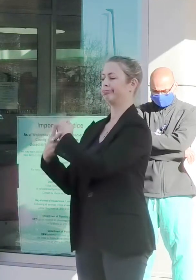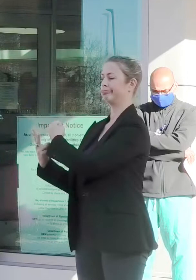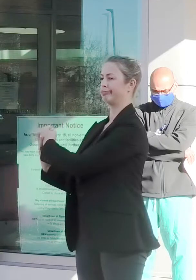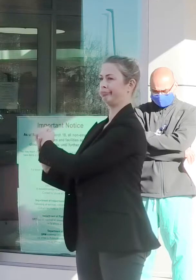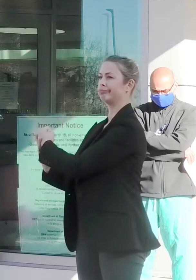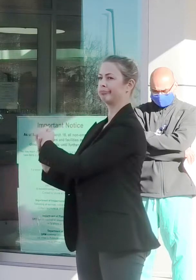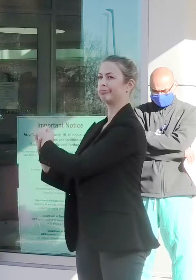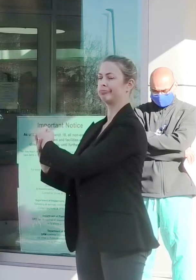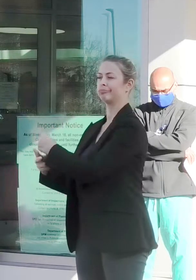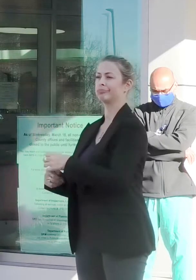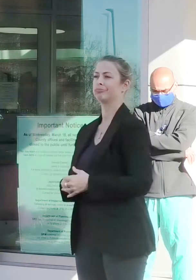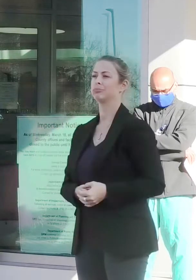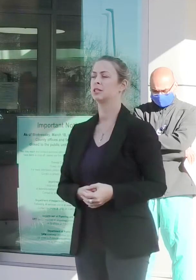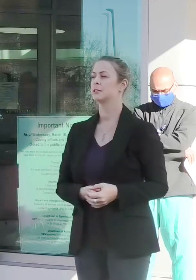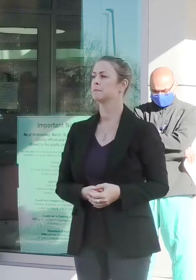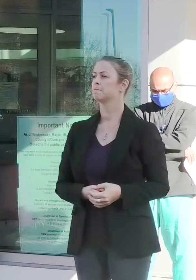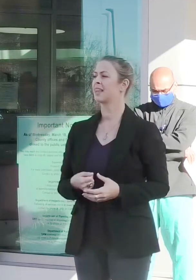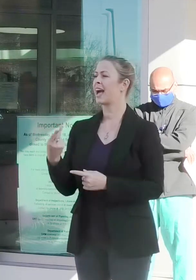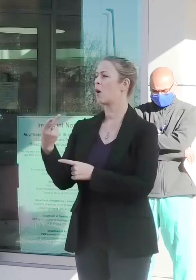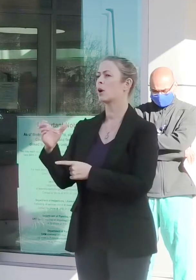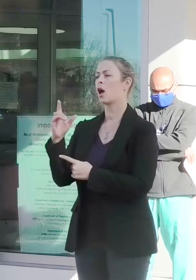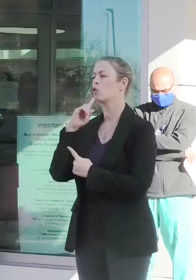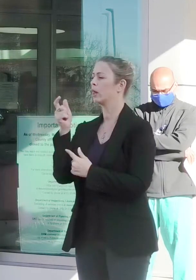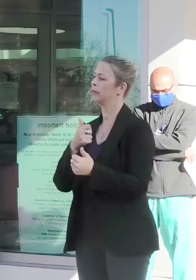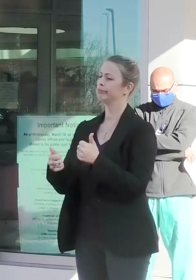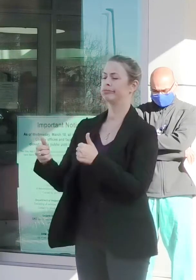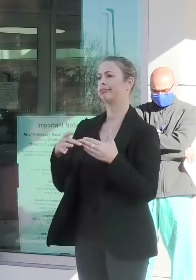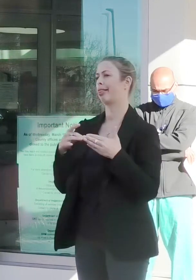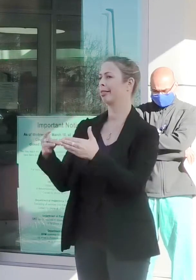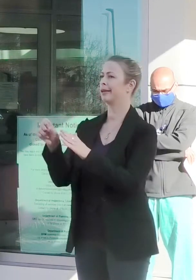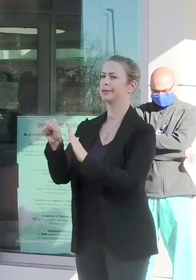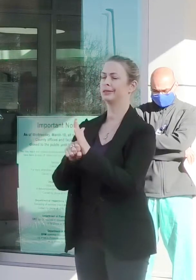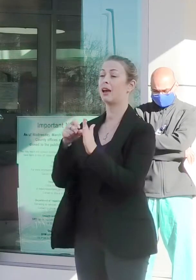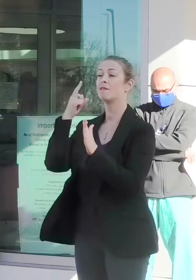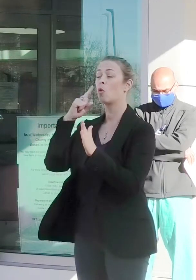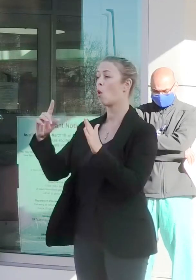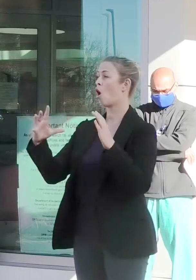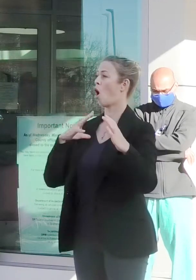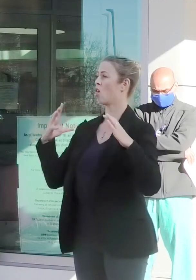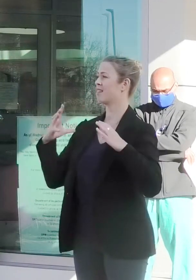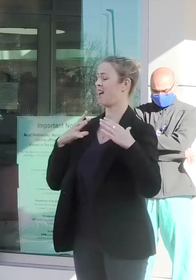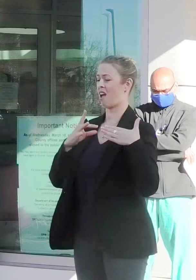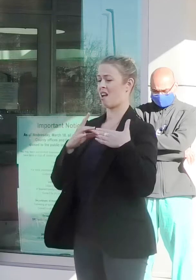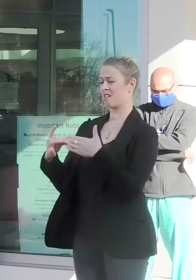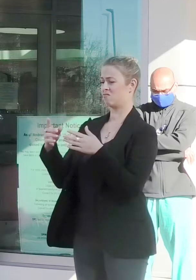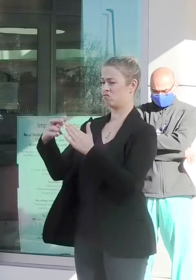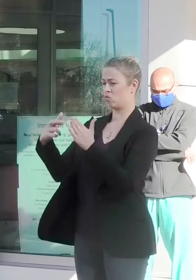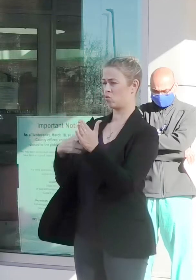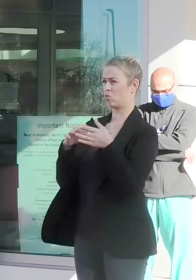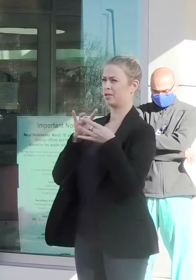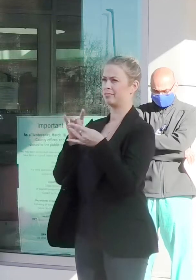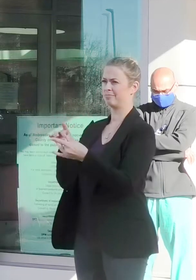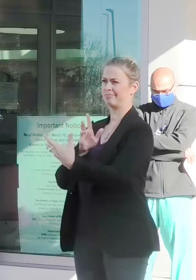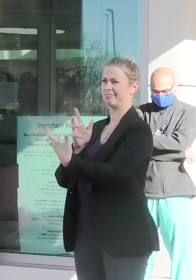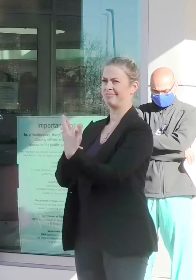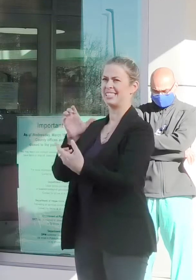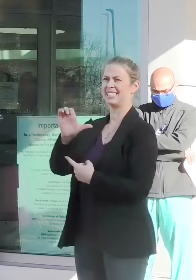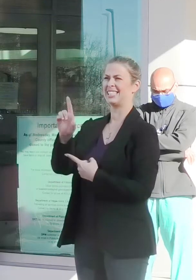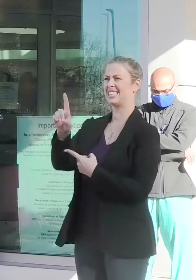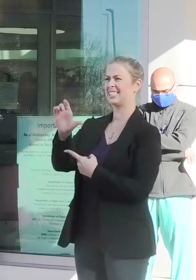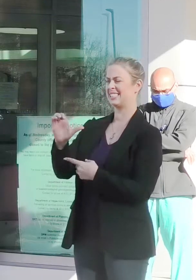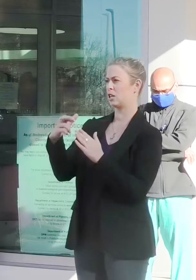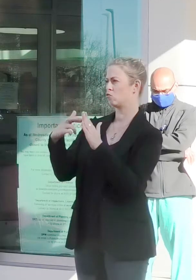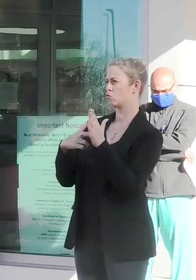Howard County has led the state on issuing holiday guidance aligned with CDC best practices for both